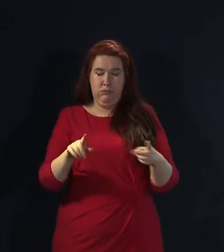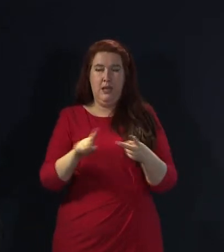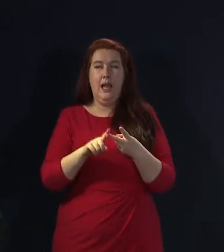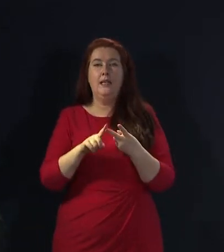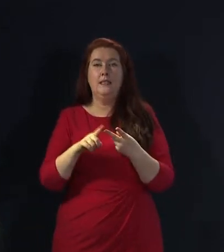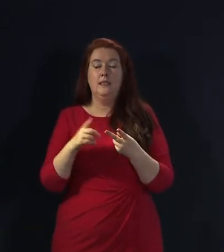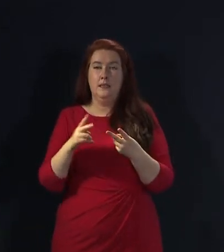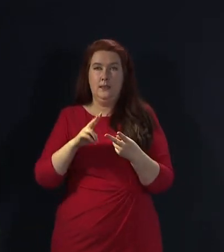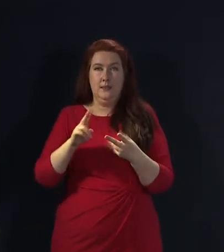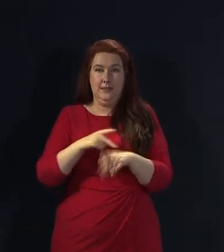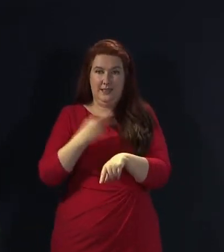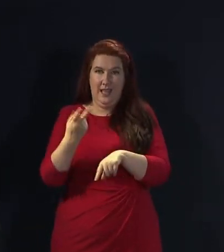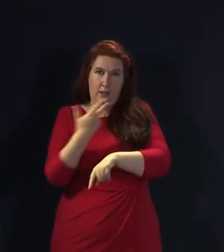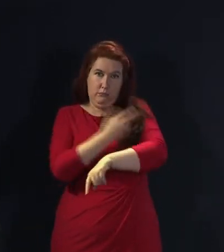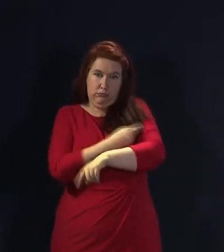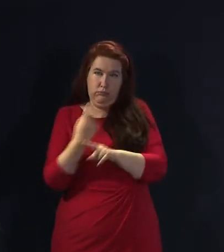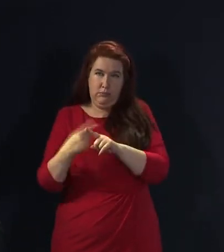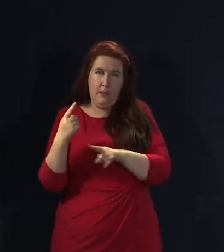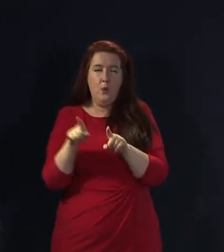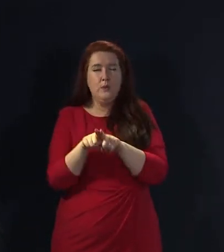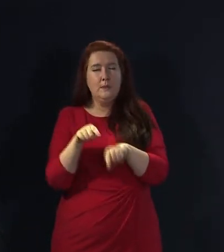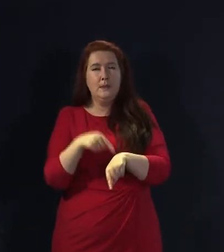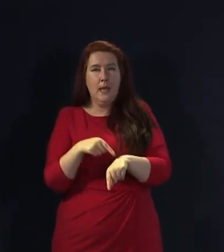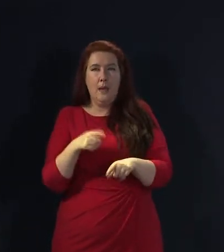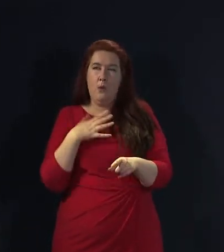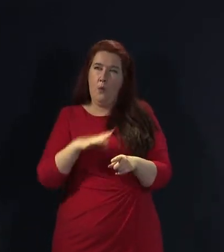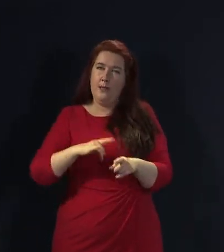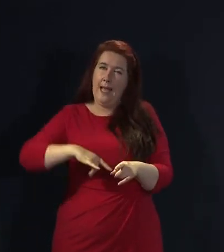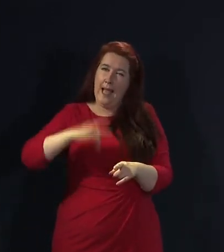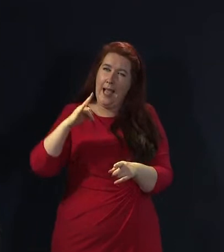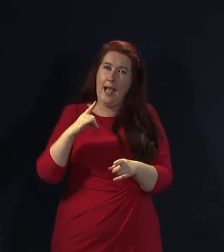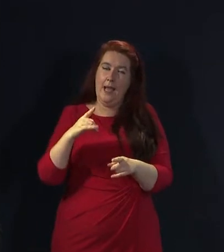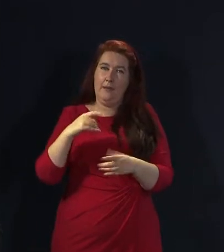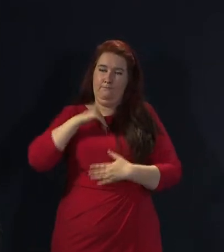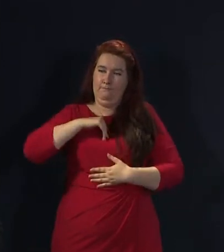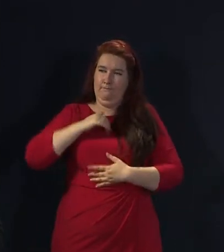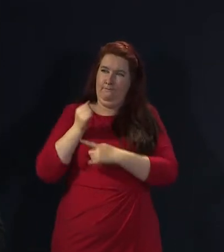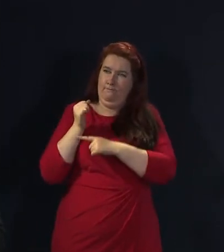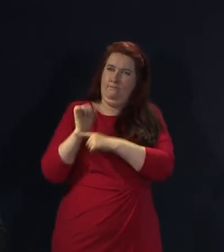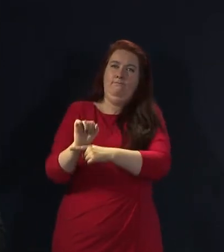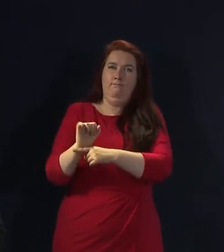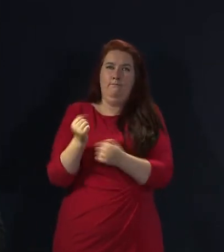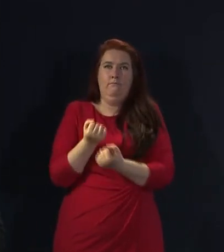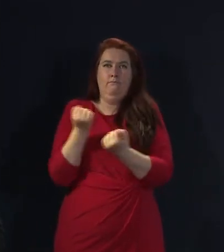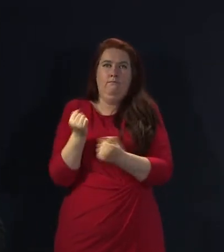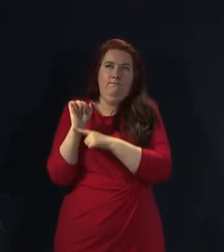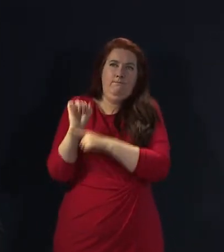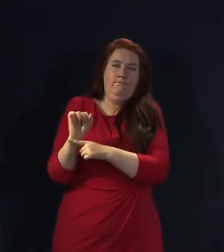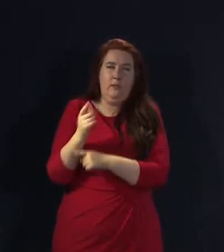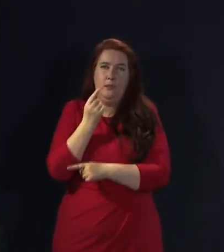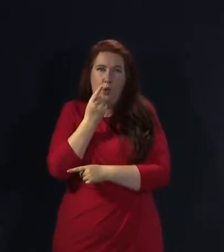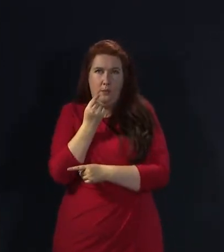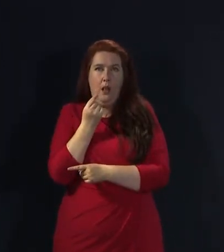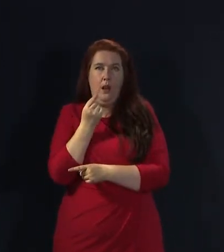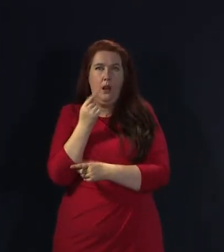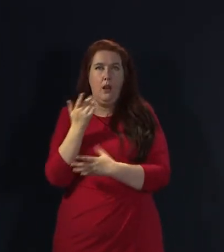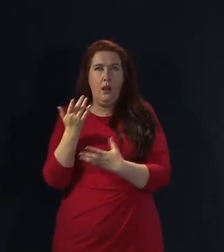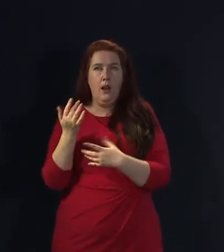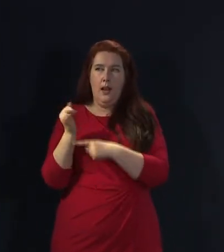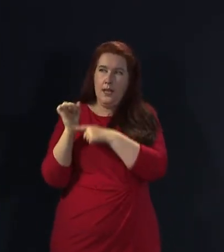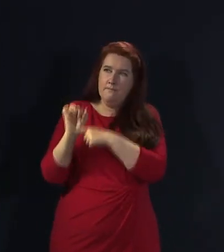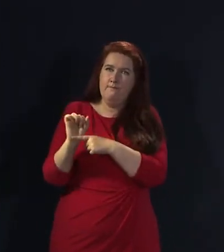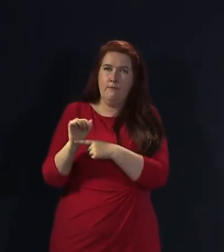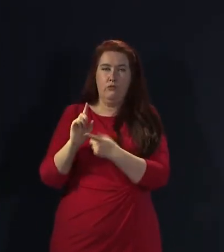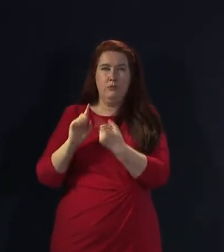protection, but also still trying to maintain as high an antibody response as possible. That antibody response is